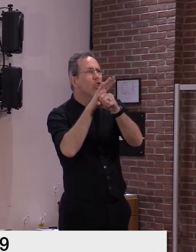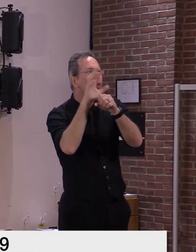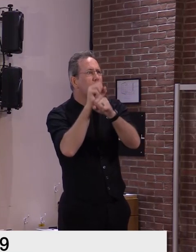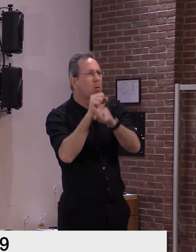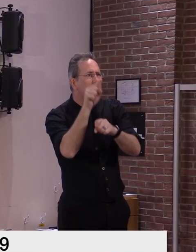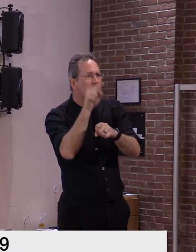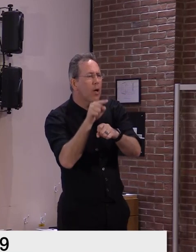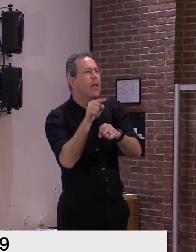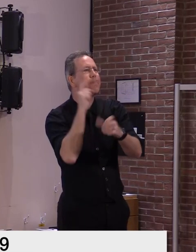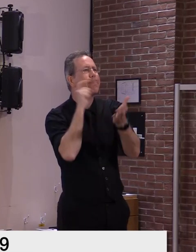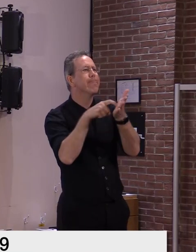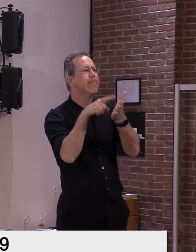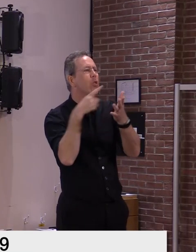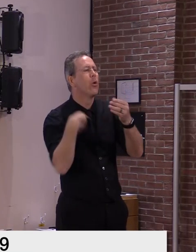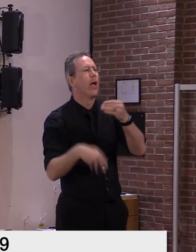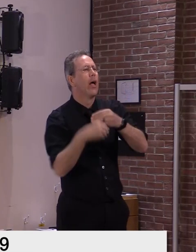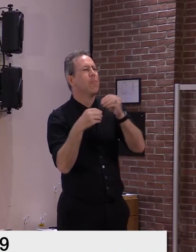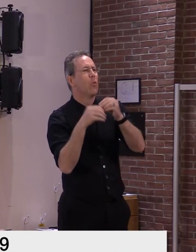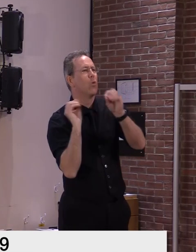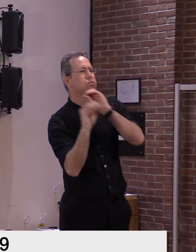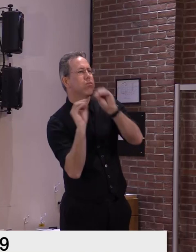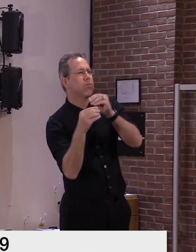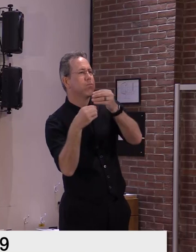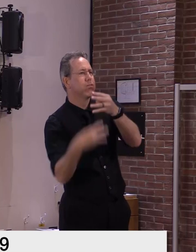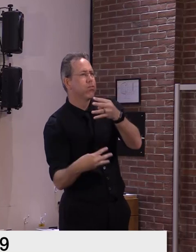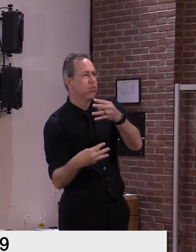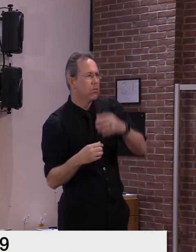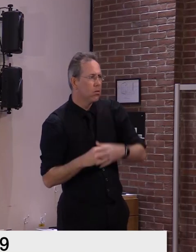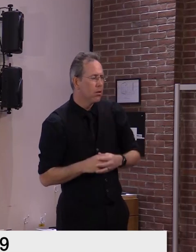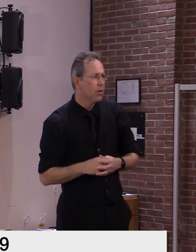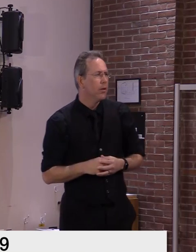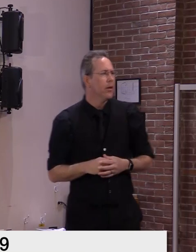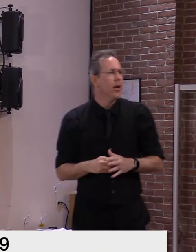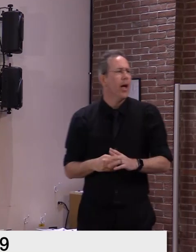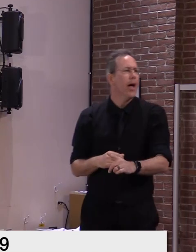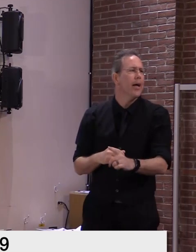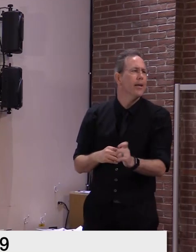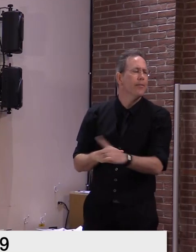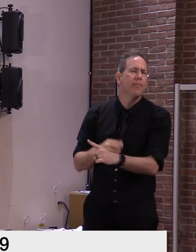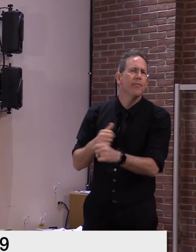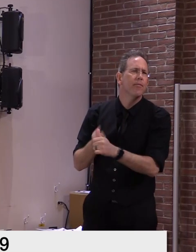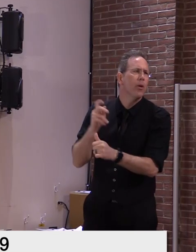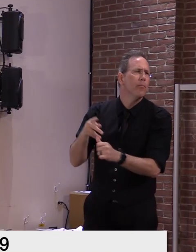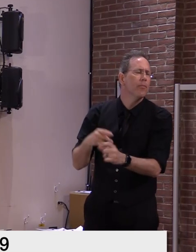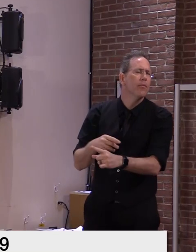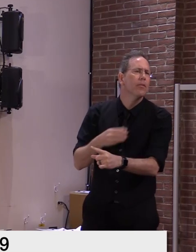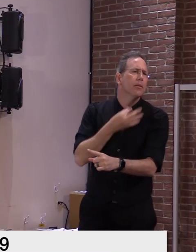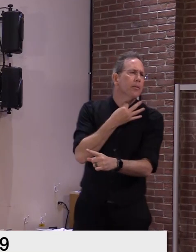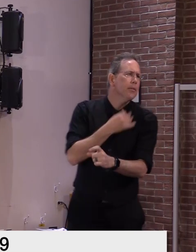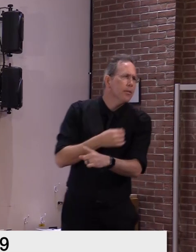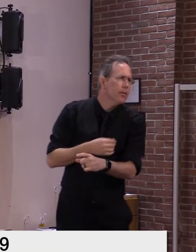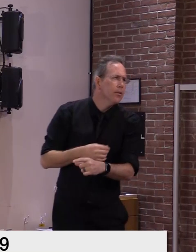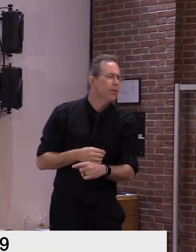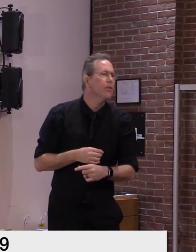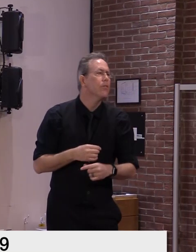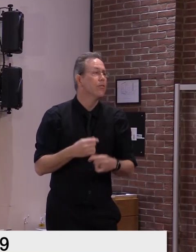So where are you booking out to right now as far as appointments go? Yeah, I don't have that information, Kat, but I'll get it to you.